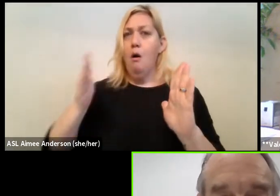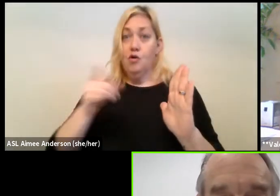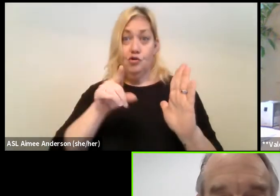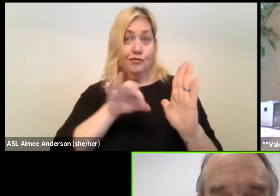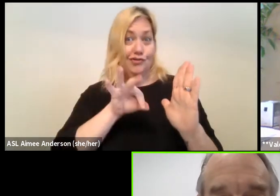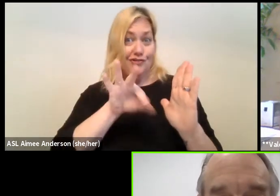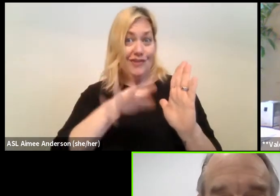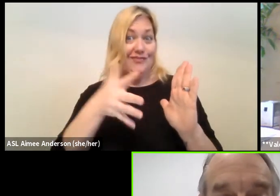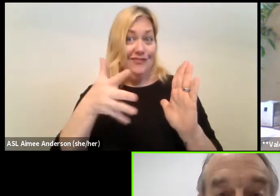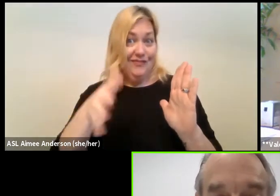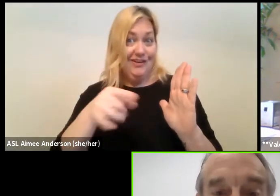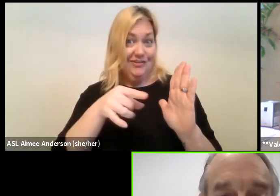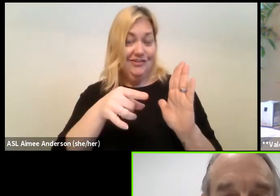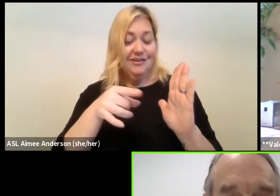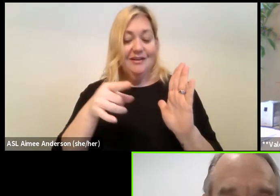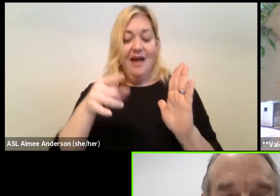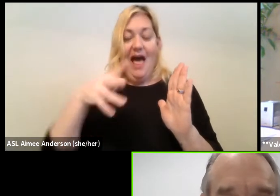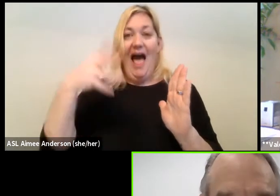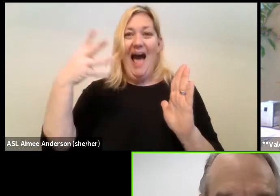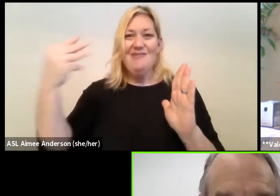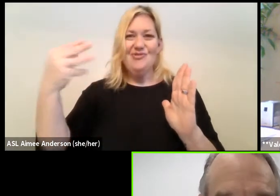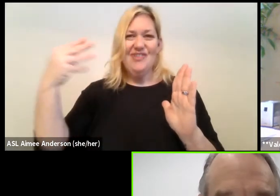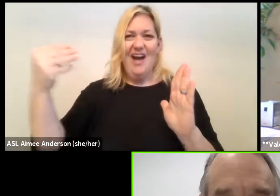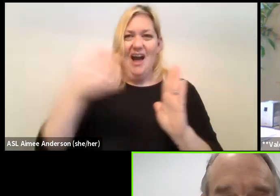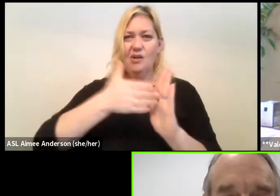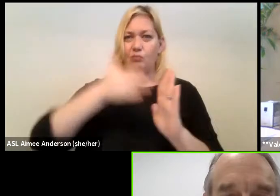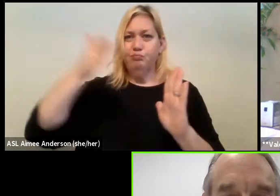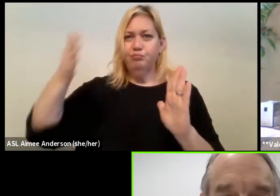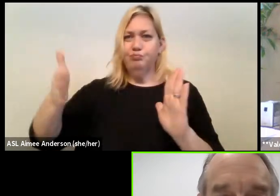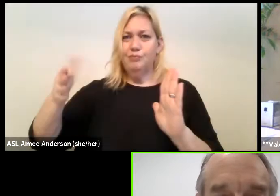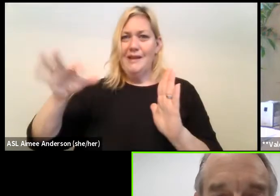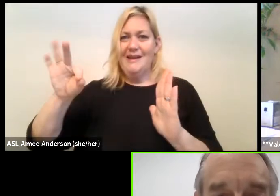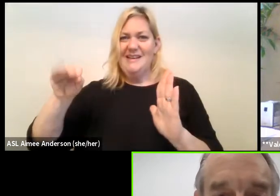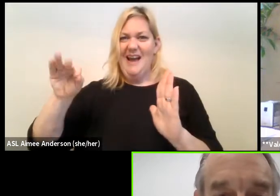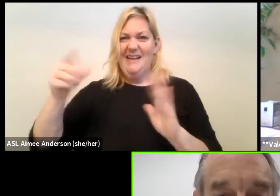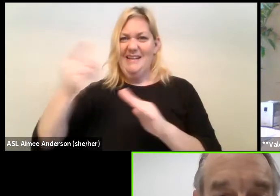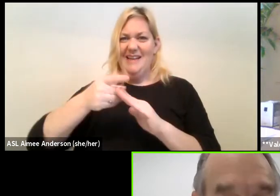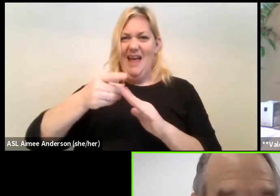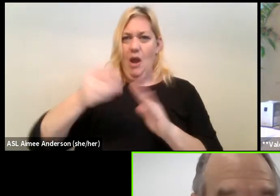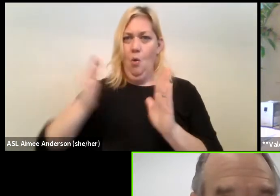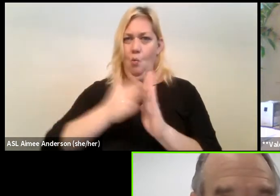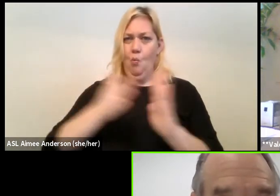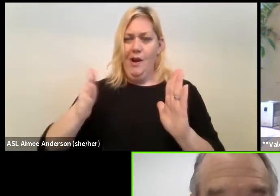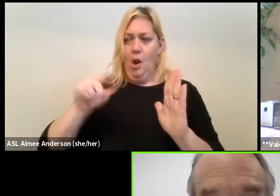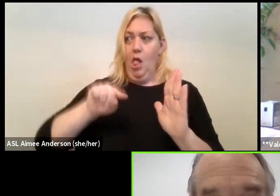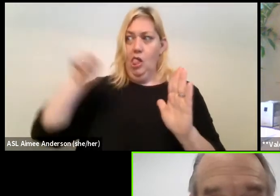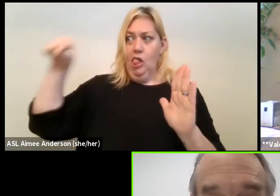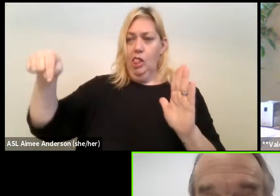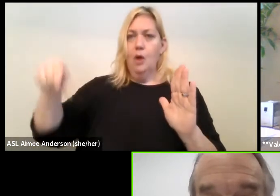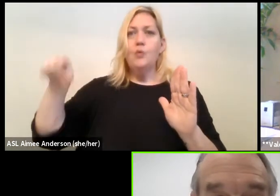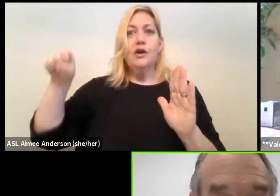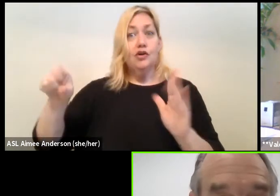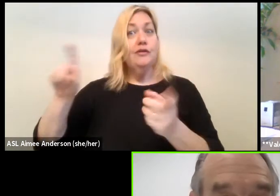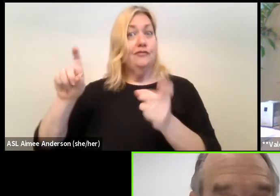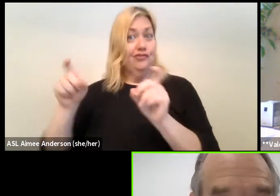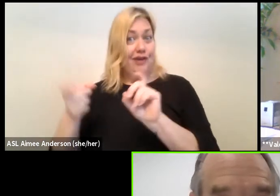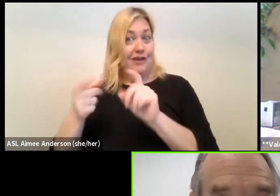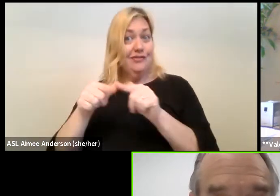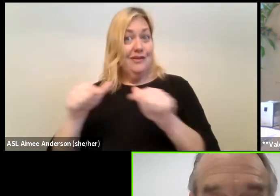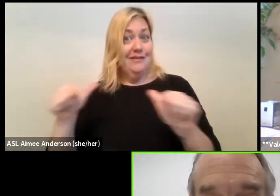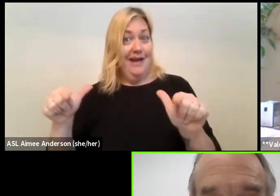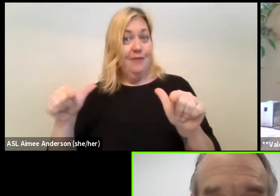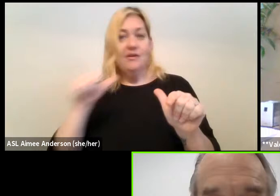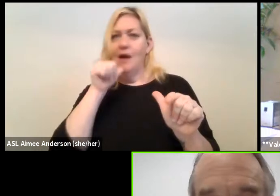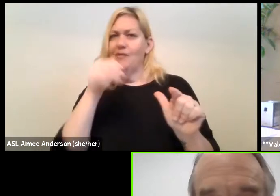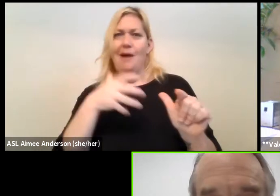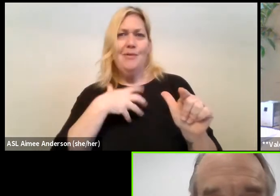suggest, outside that 90-day window. And so we could have changed the language, and I would actually not be